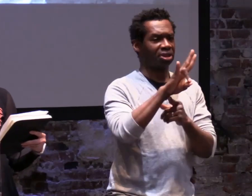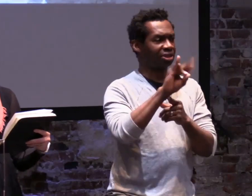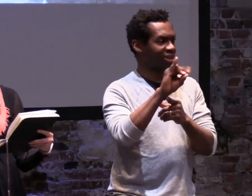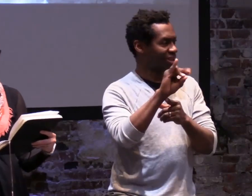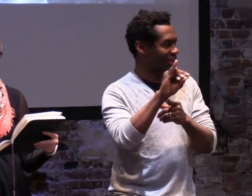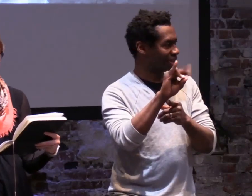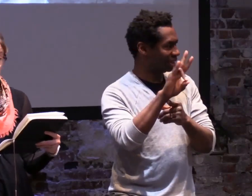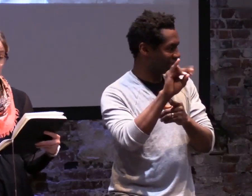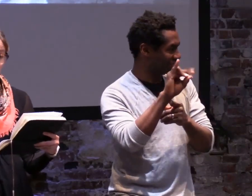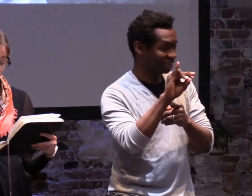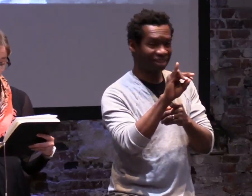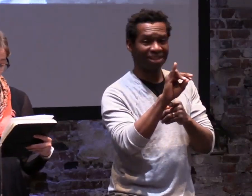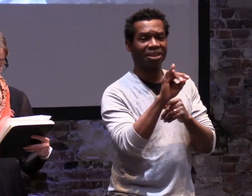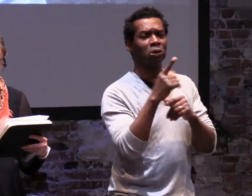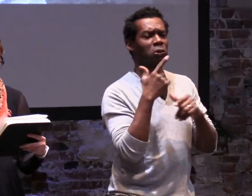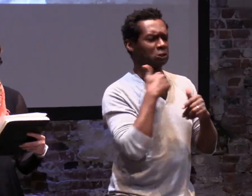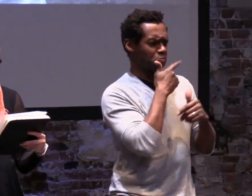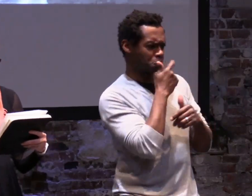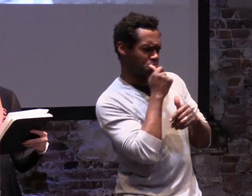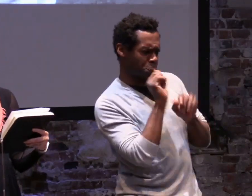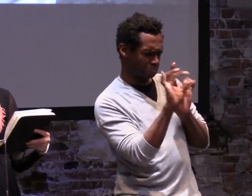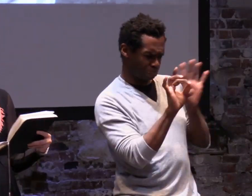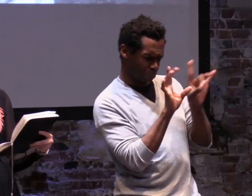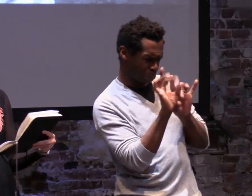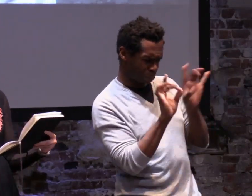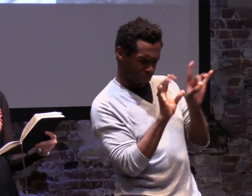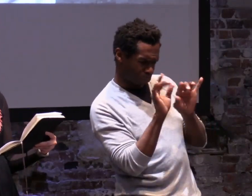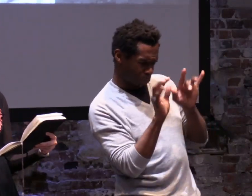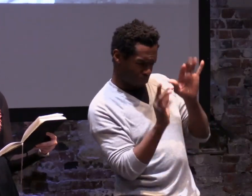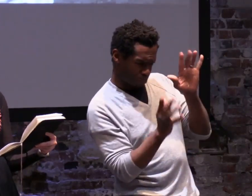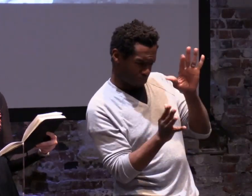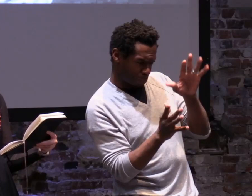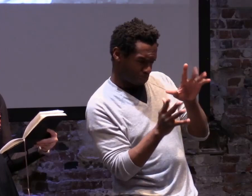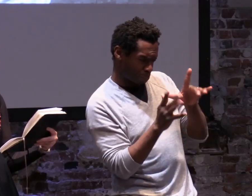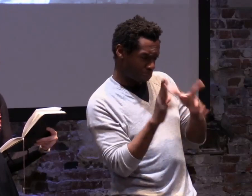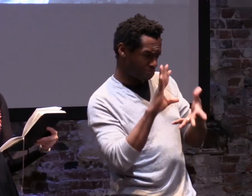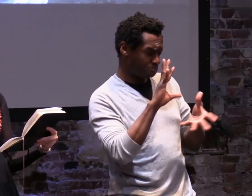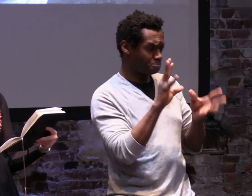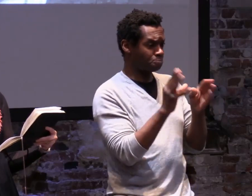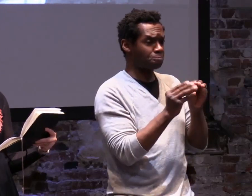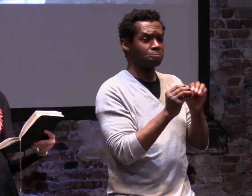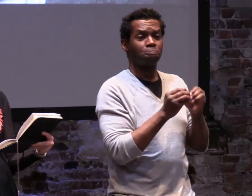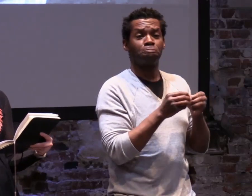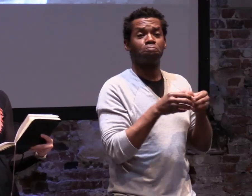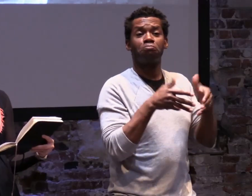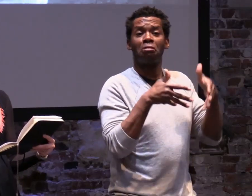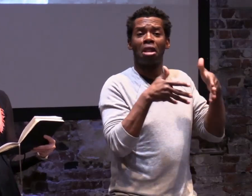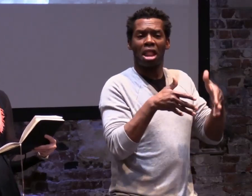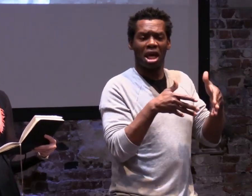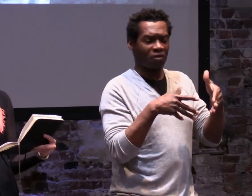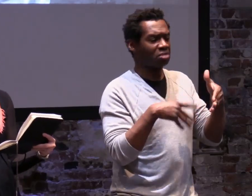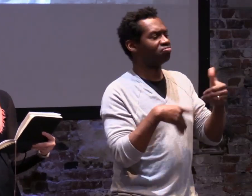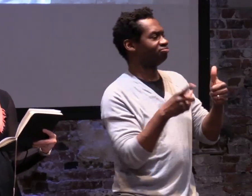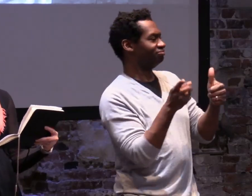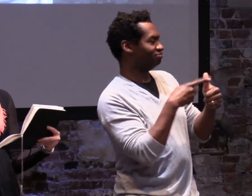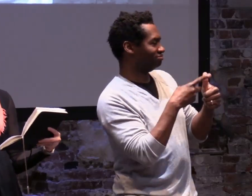and out of these proposals, the Deaf Theater Action Planning Session, proposed by Tyrone